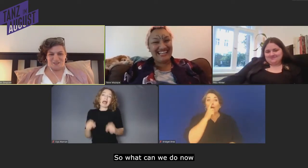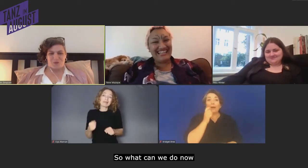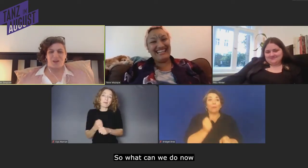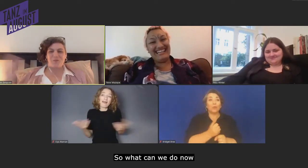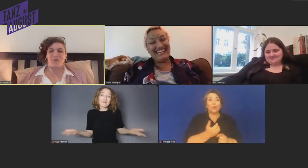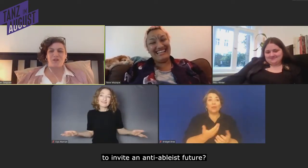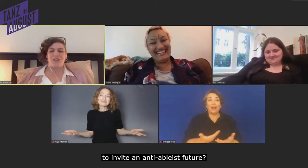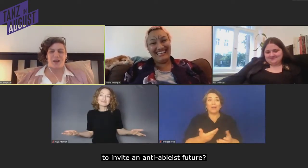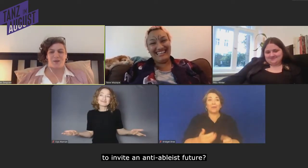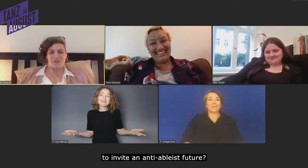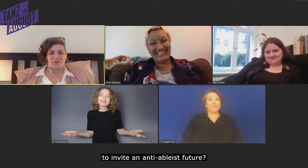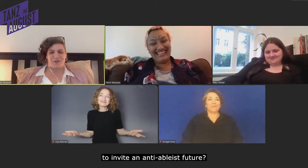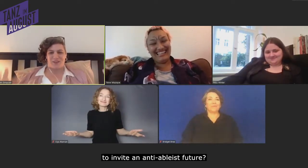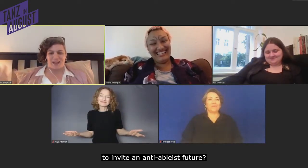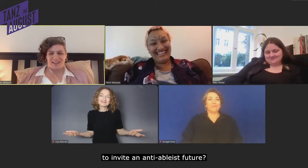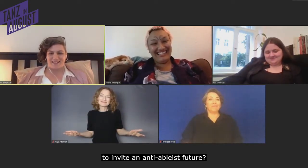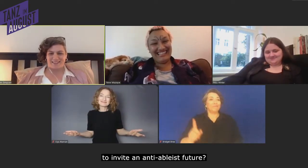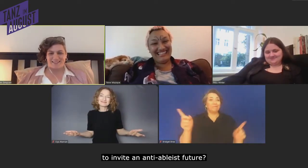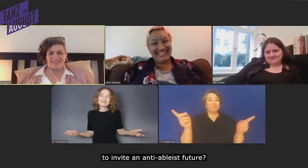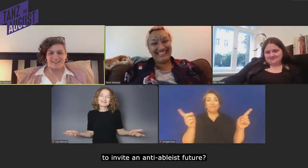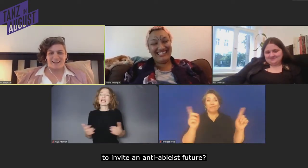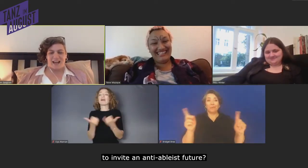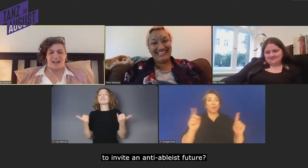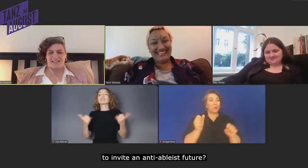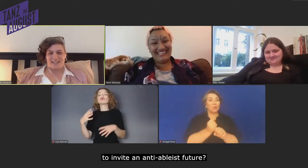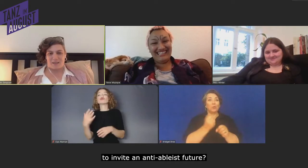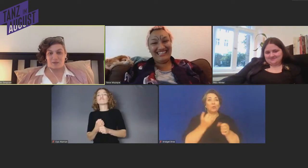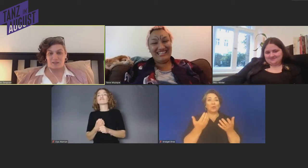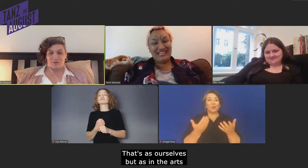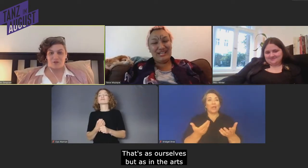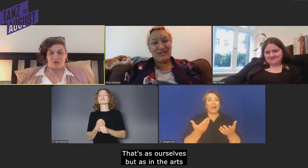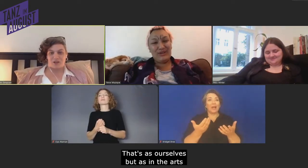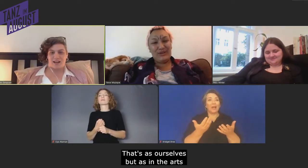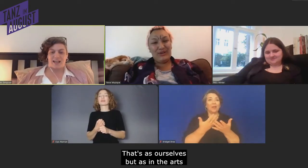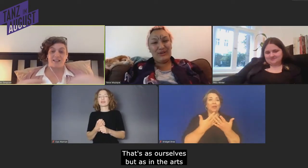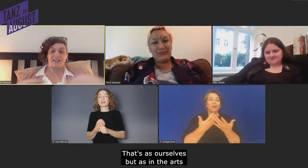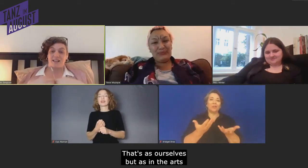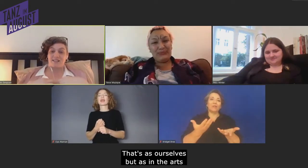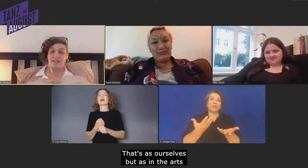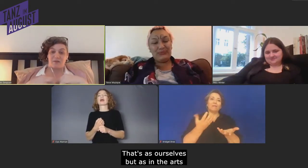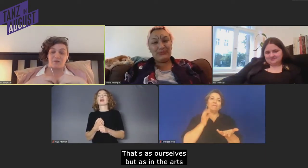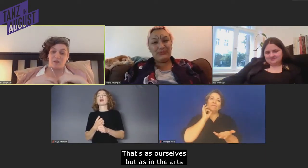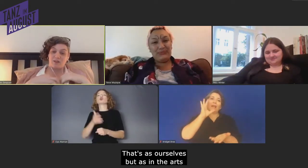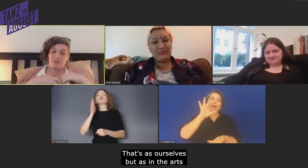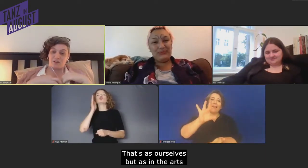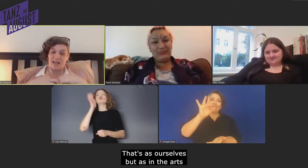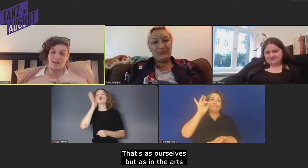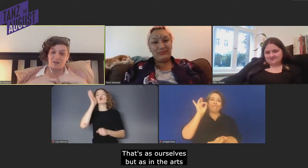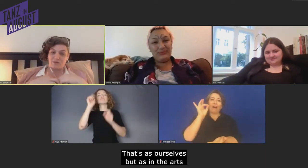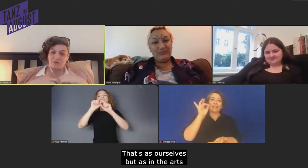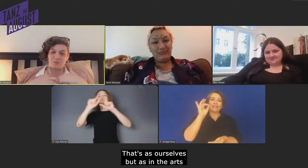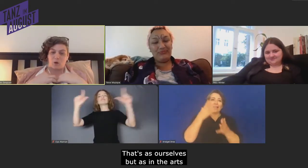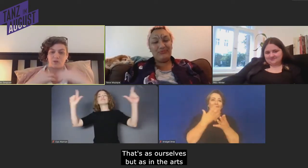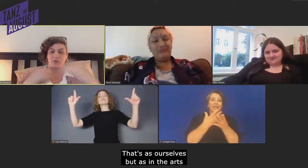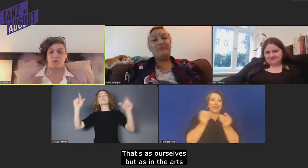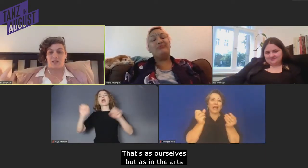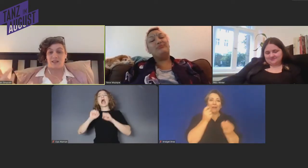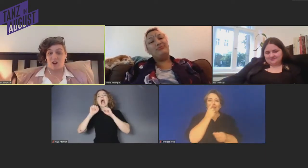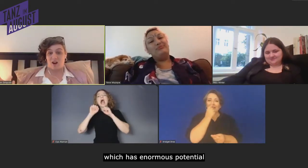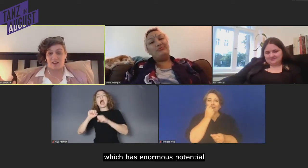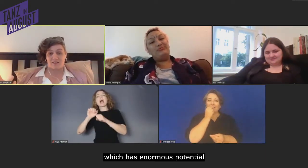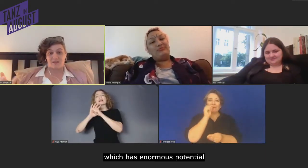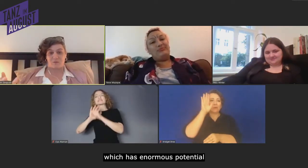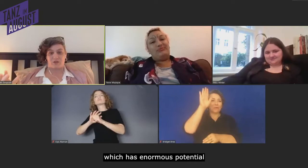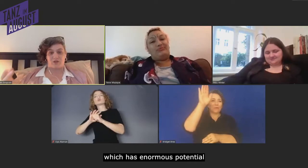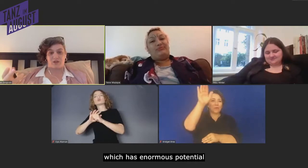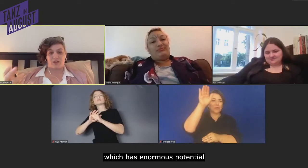So what can we do now to invite an anti-ableist future? And I guess that's like us ourselves, but also in the